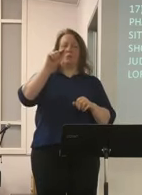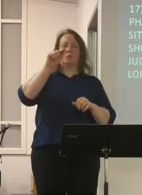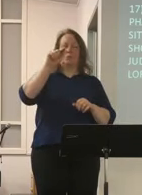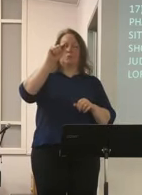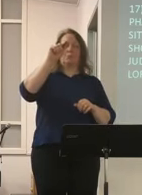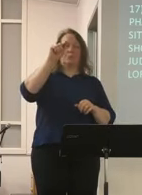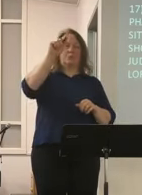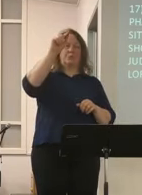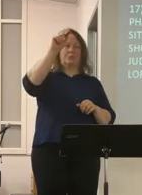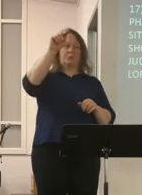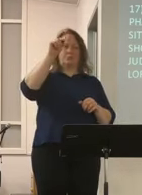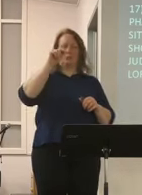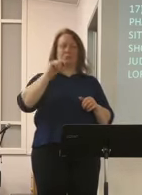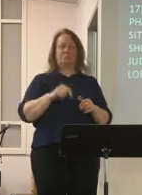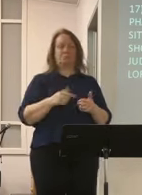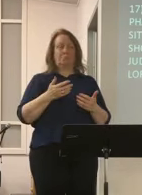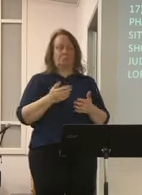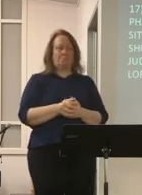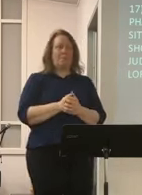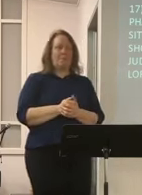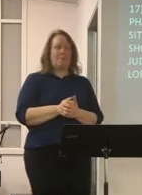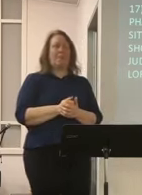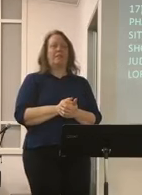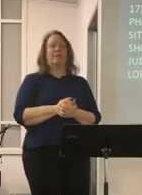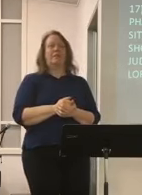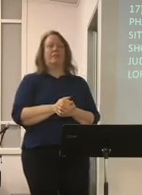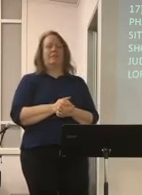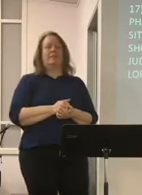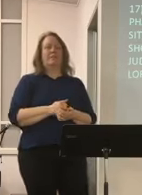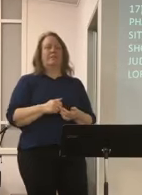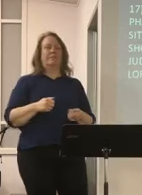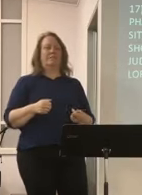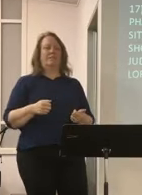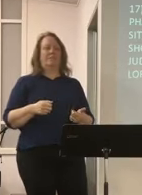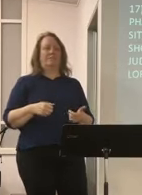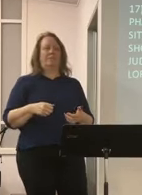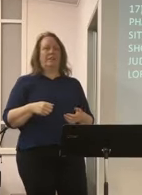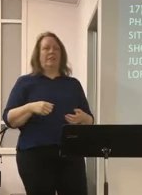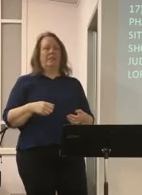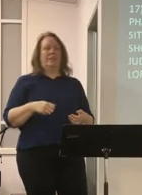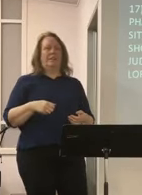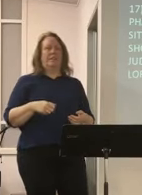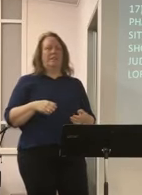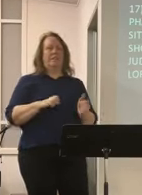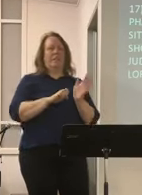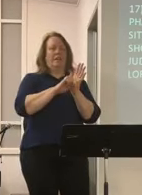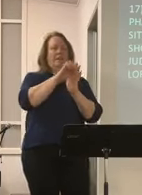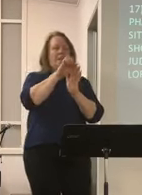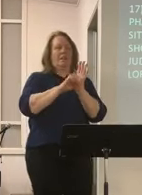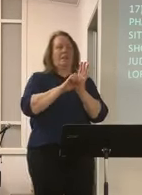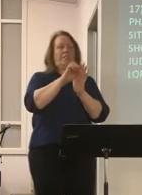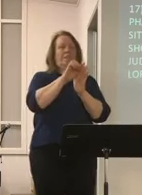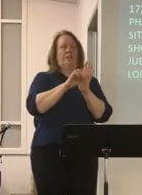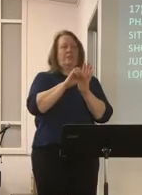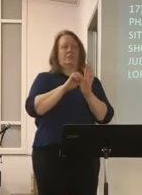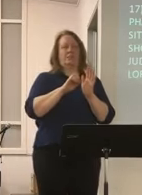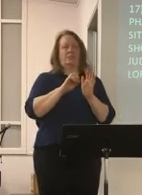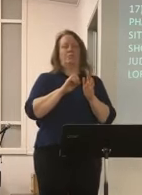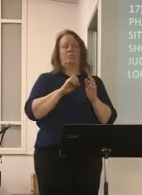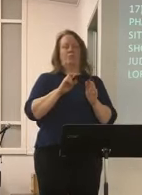So therefore, we are told as guests, these are the elevators you use, or you're going to go to